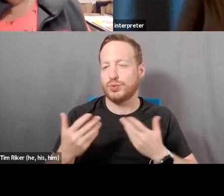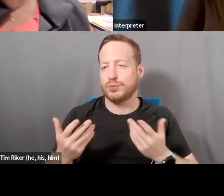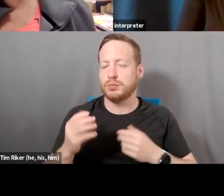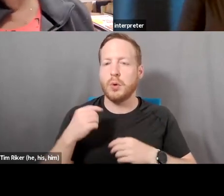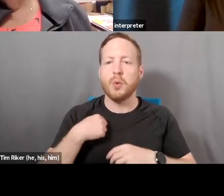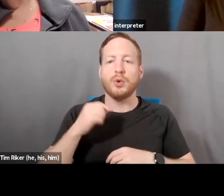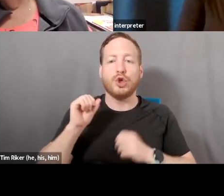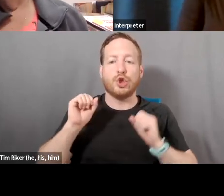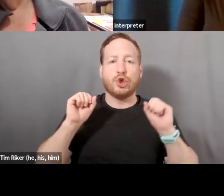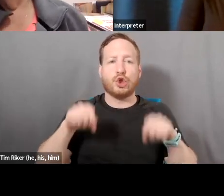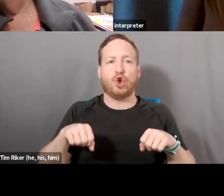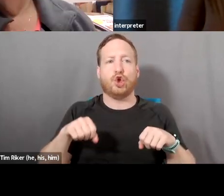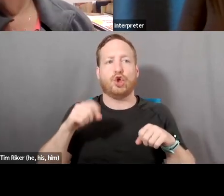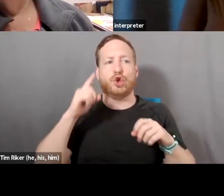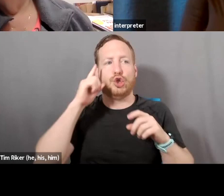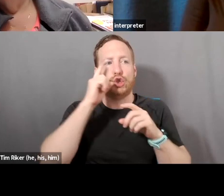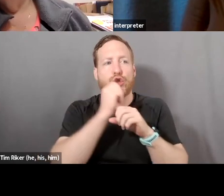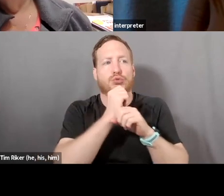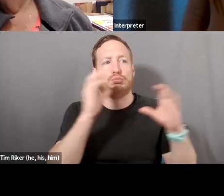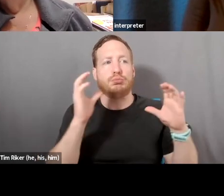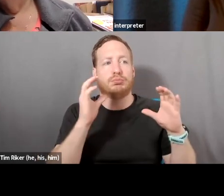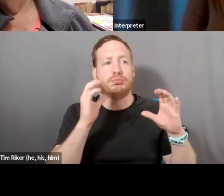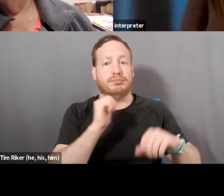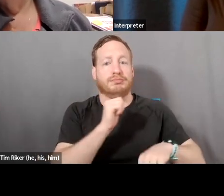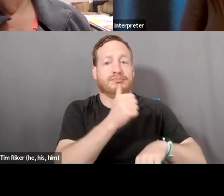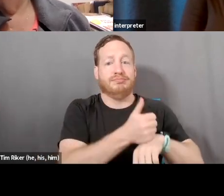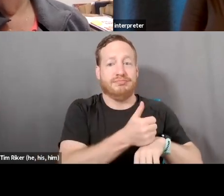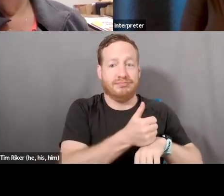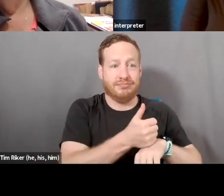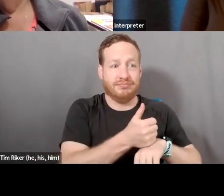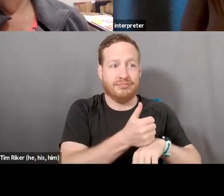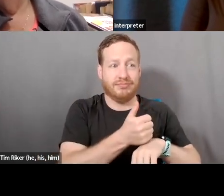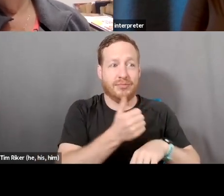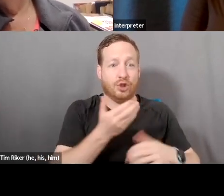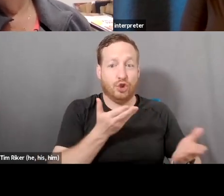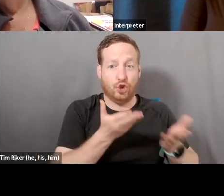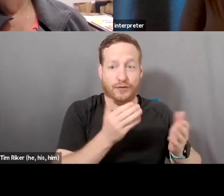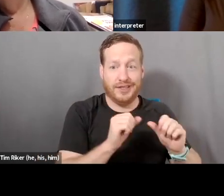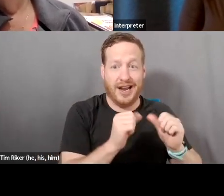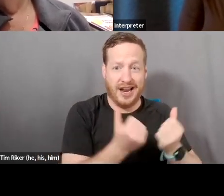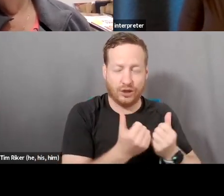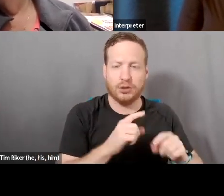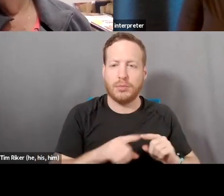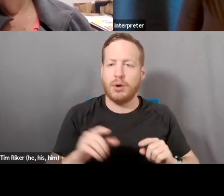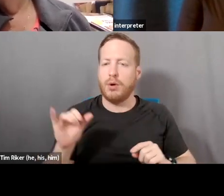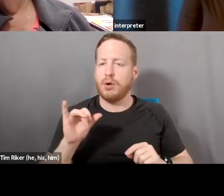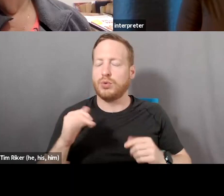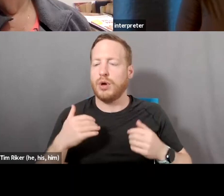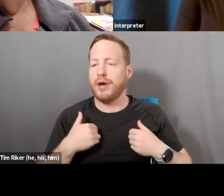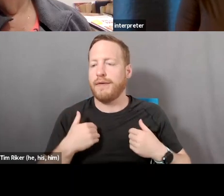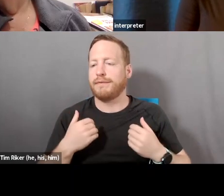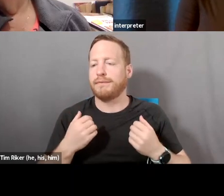their multi-purpose room. So we could envision setting up